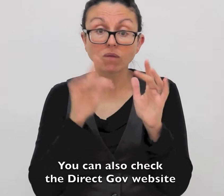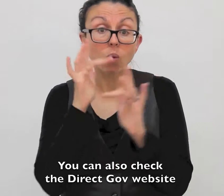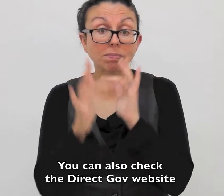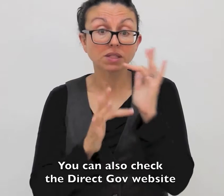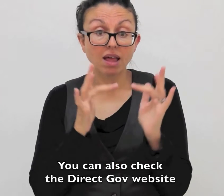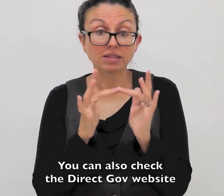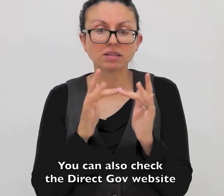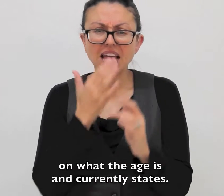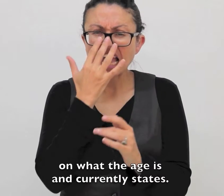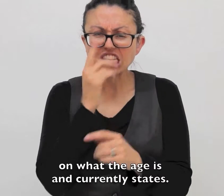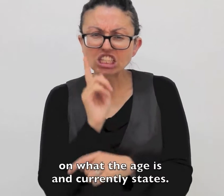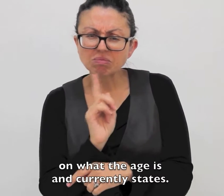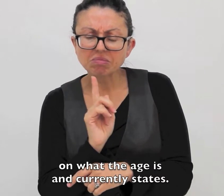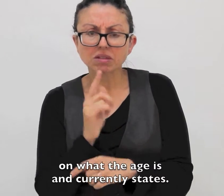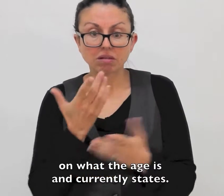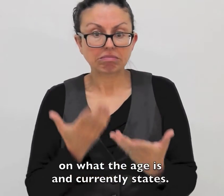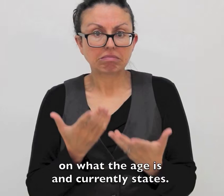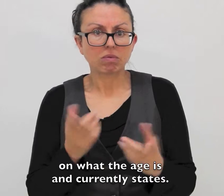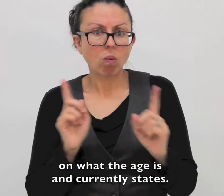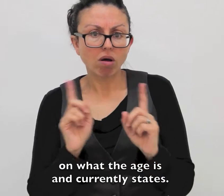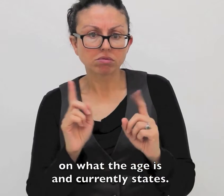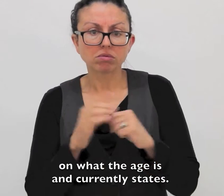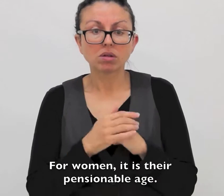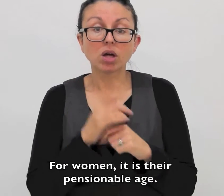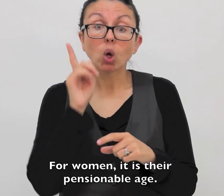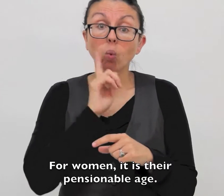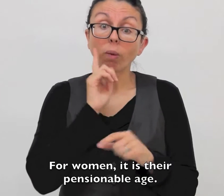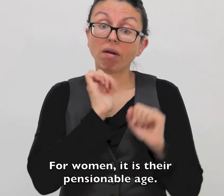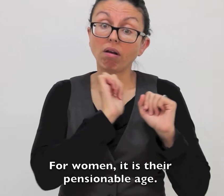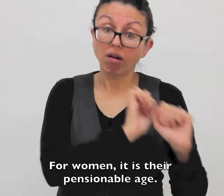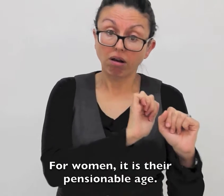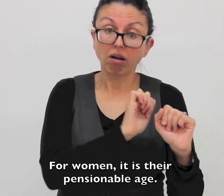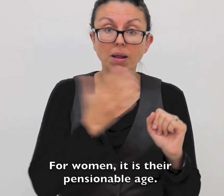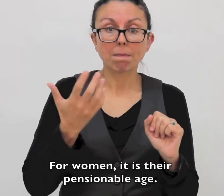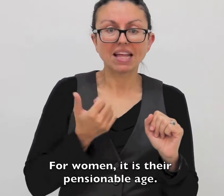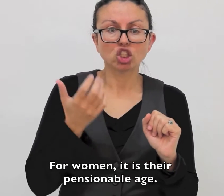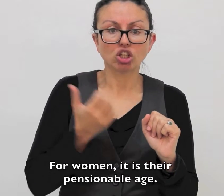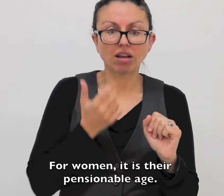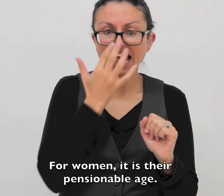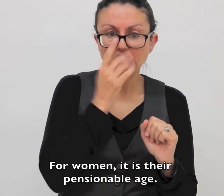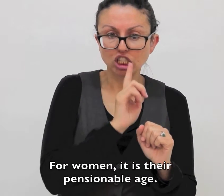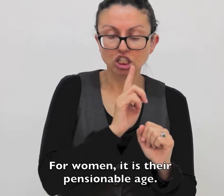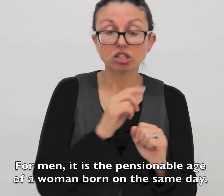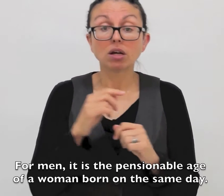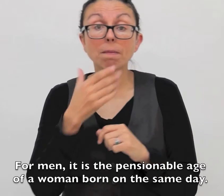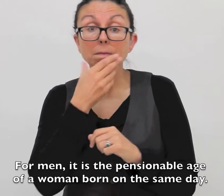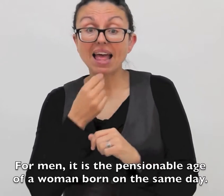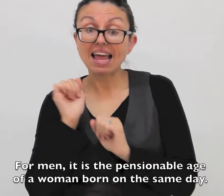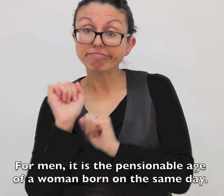website on what the age is and currently states. For women, it is their pensionable